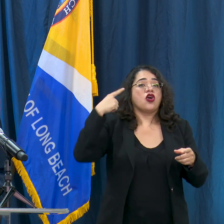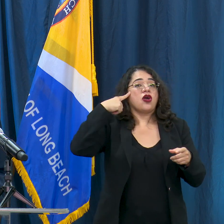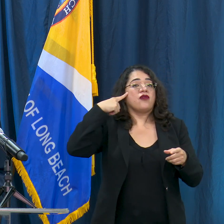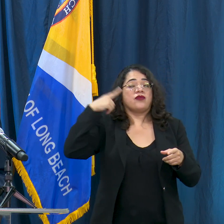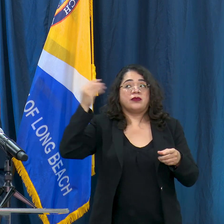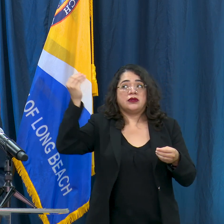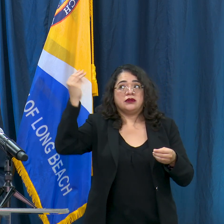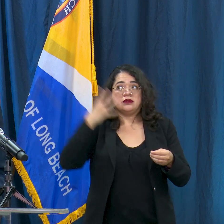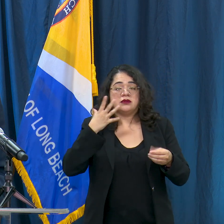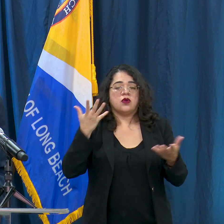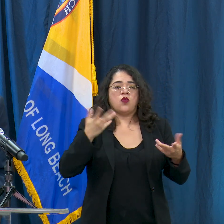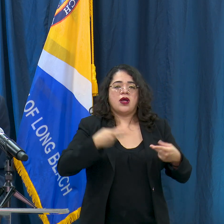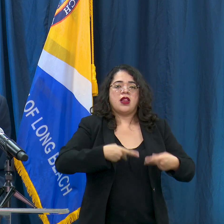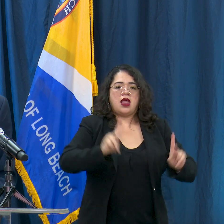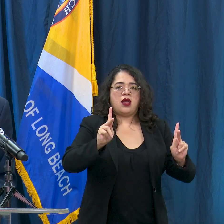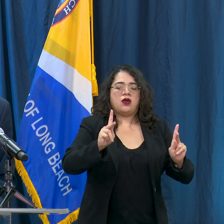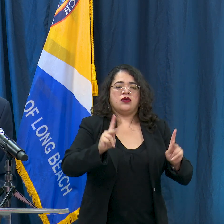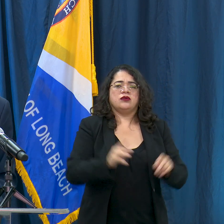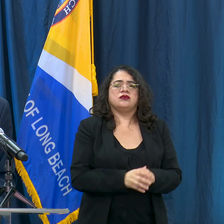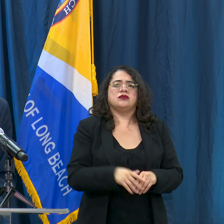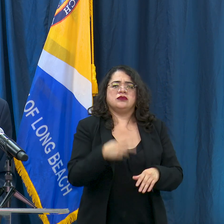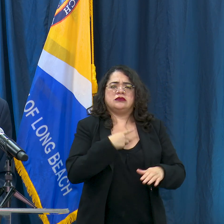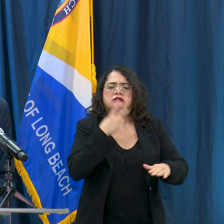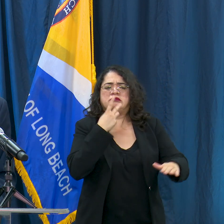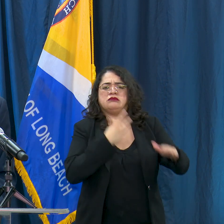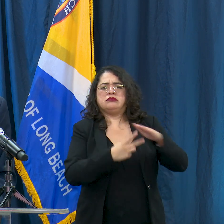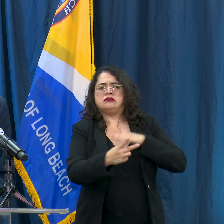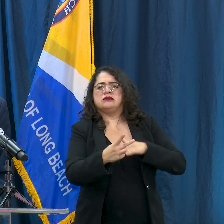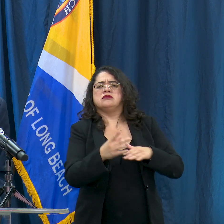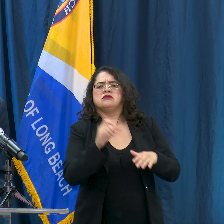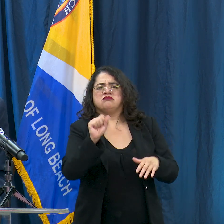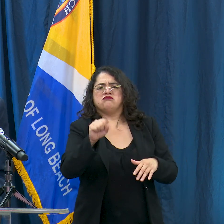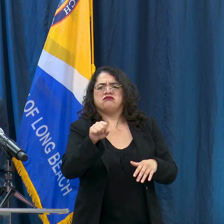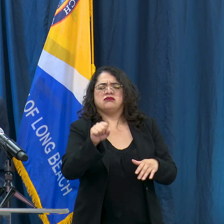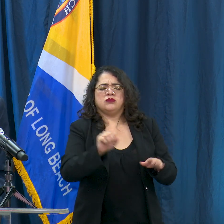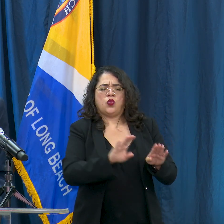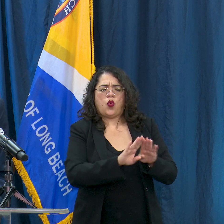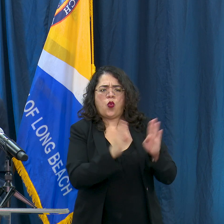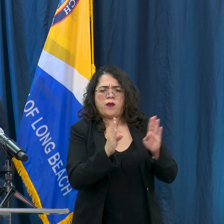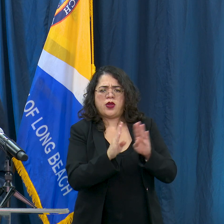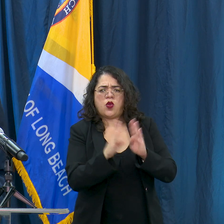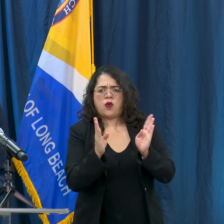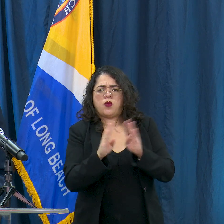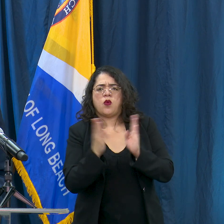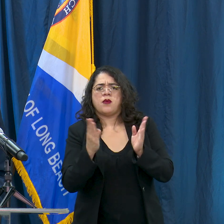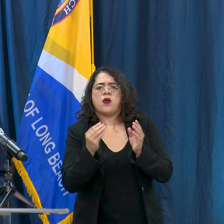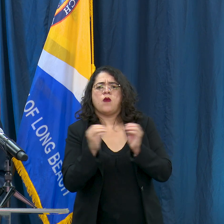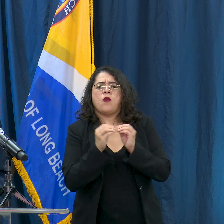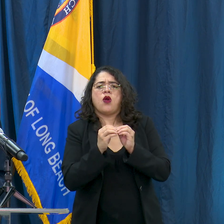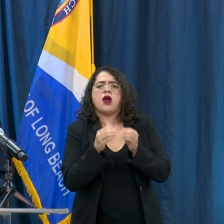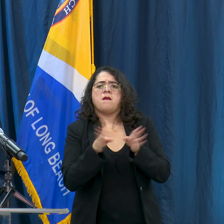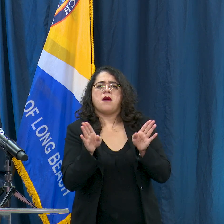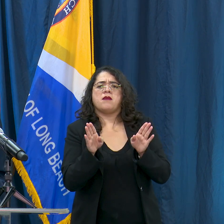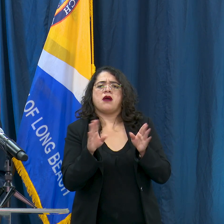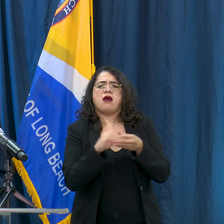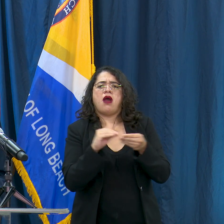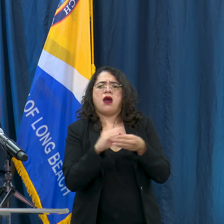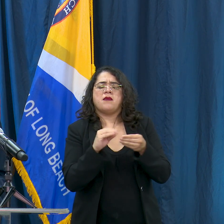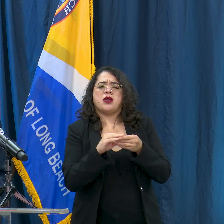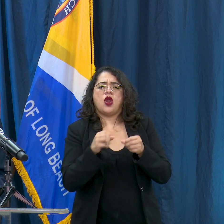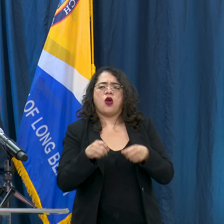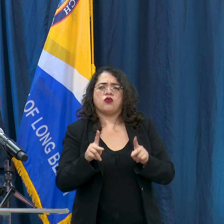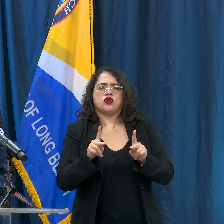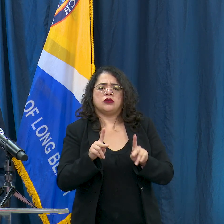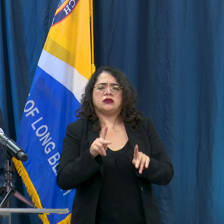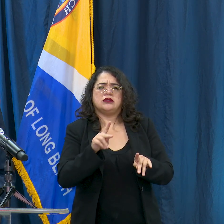actually allowed. We've always anticipated that as we move forward, that we would open up more and more public comment and opportunities for the public to